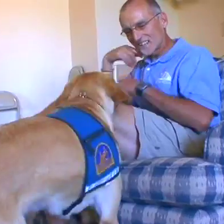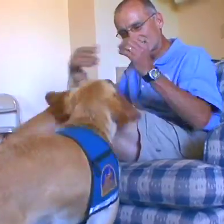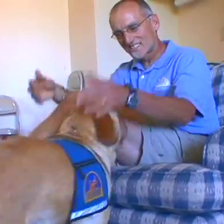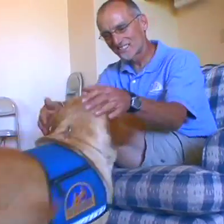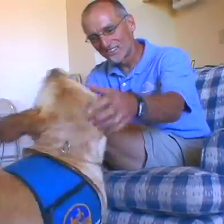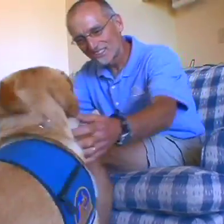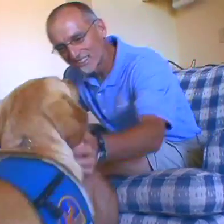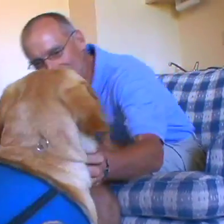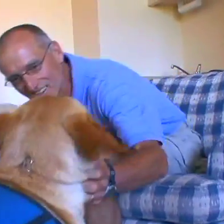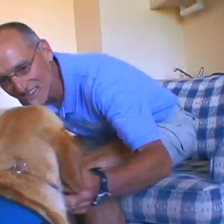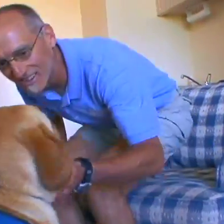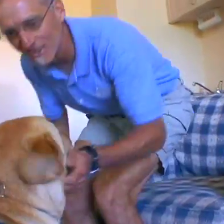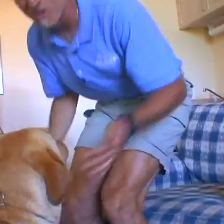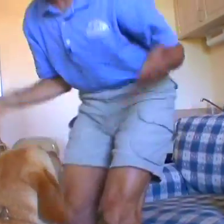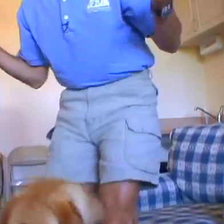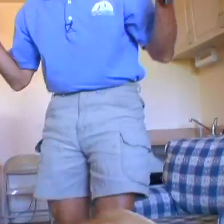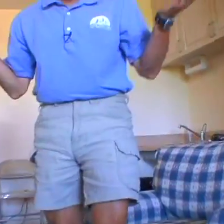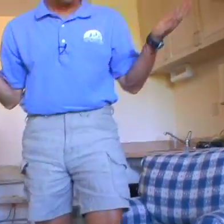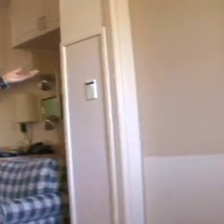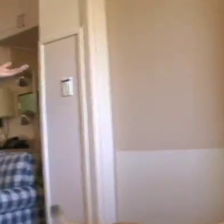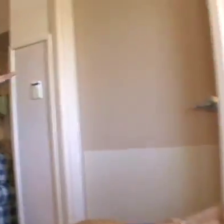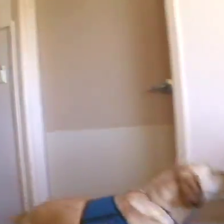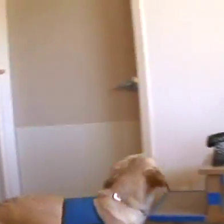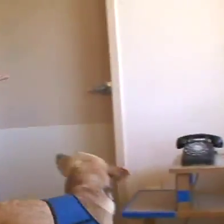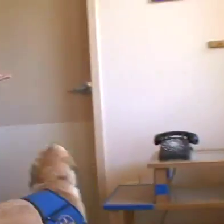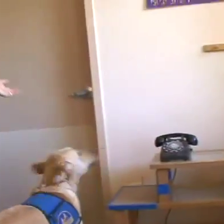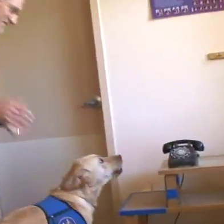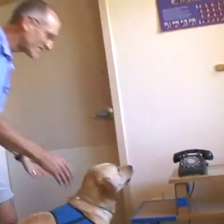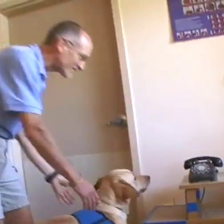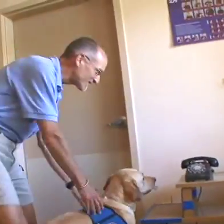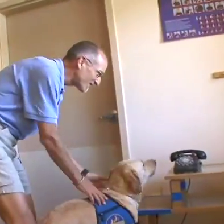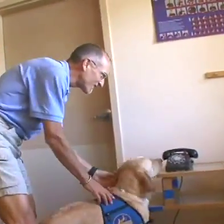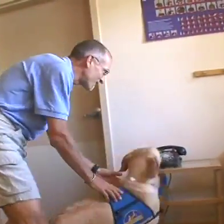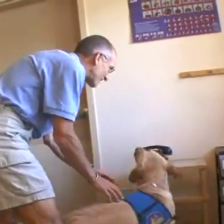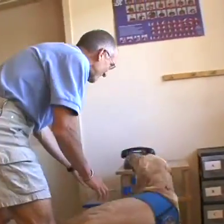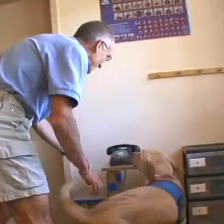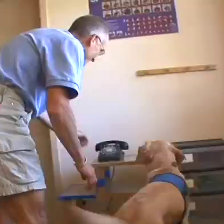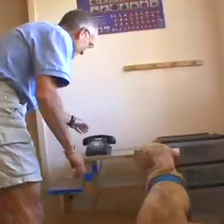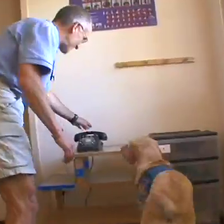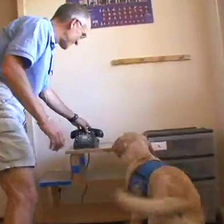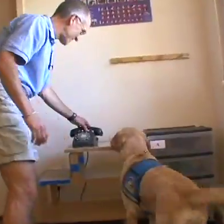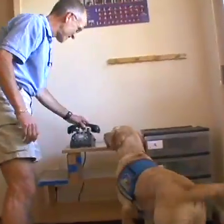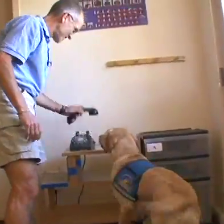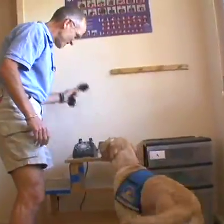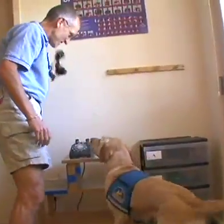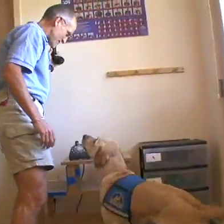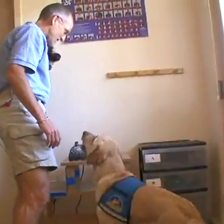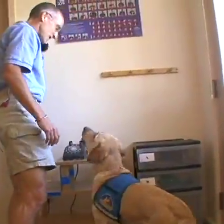Yes, good girl. What? Yes, good girl.